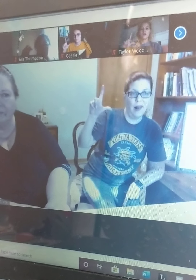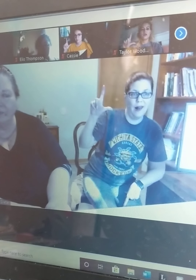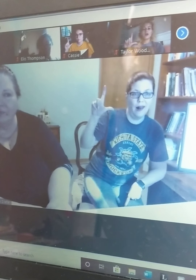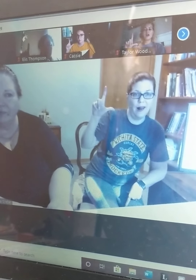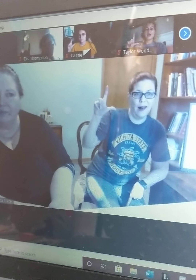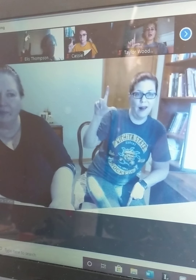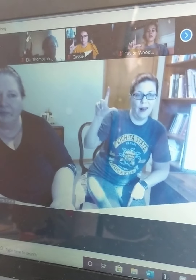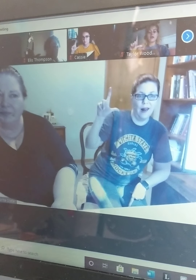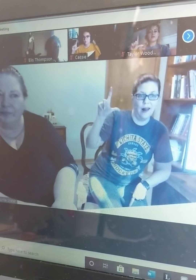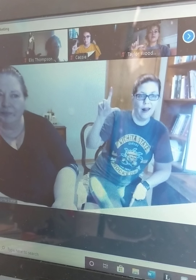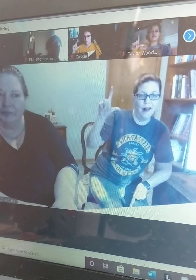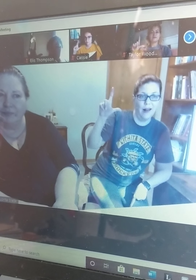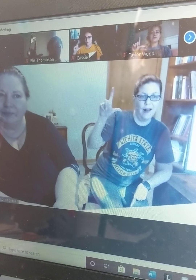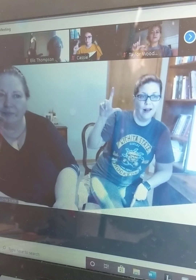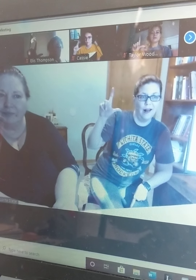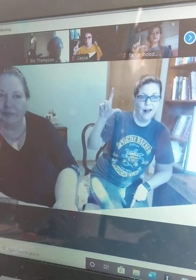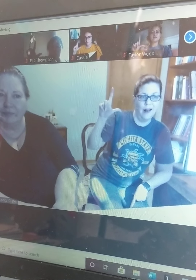L,